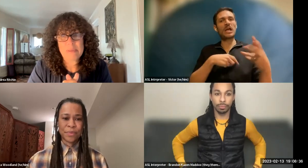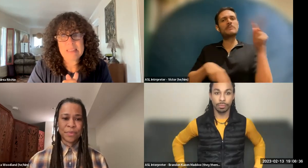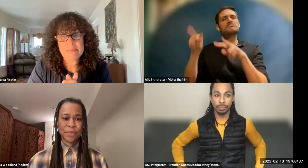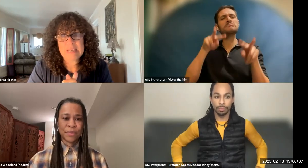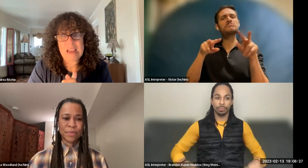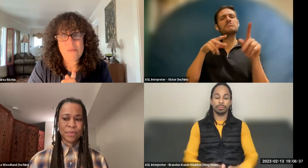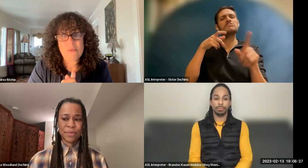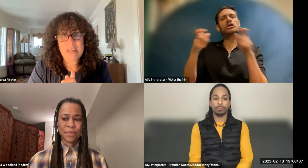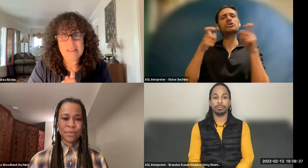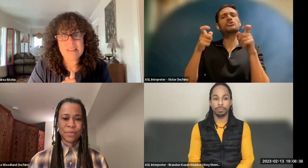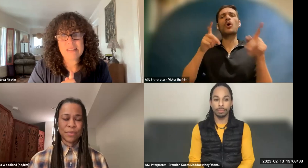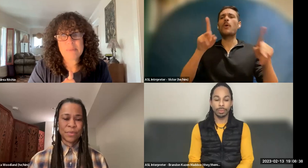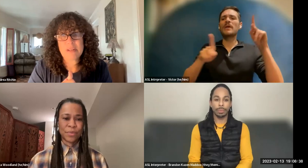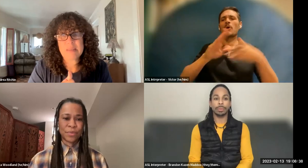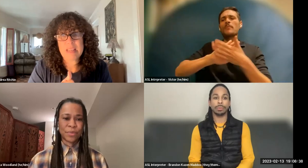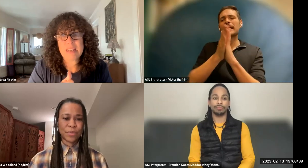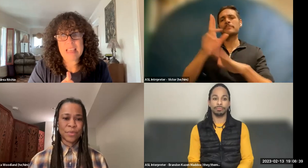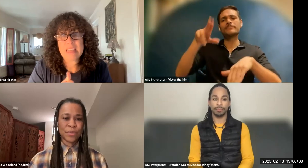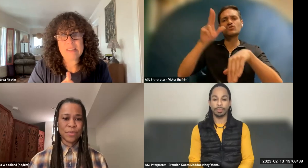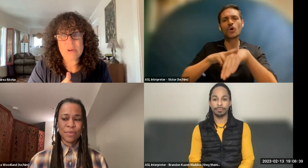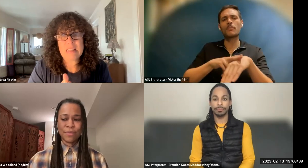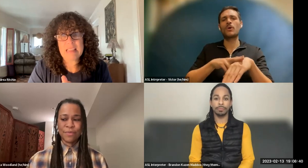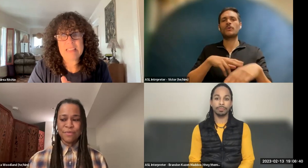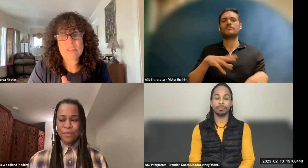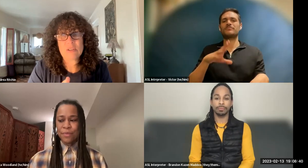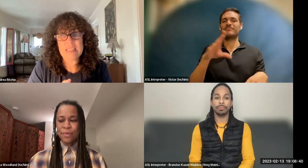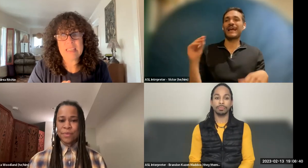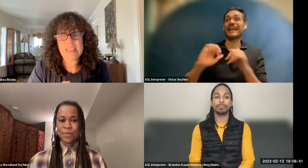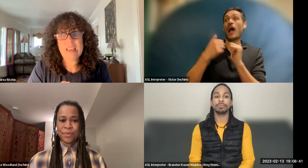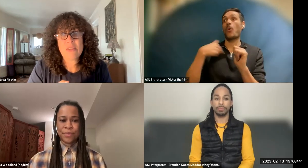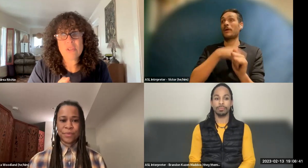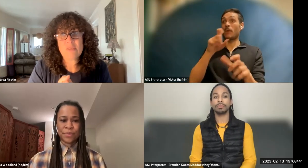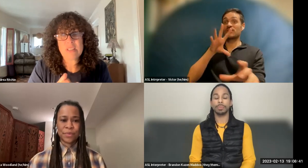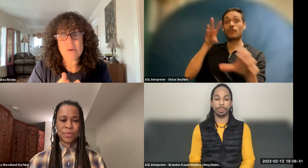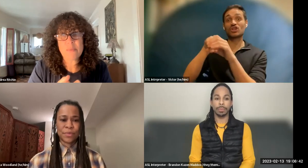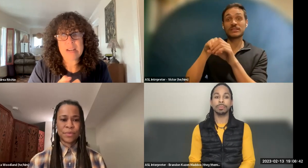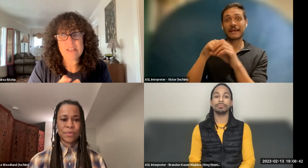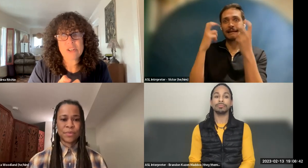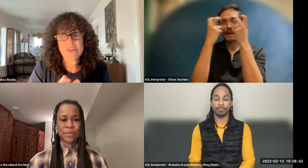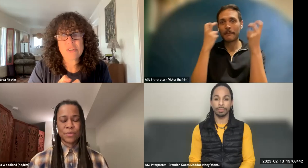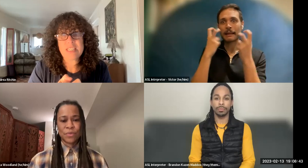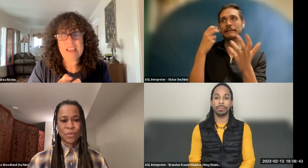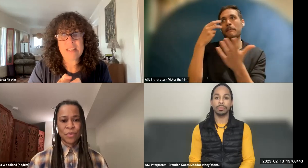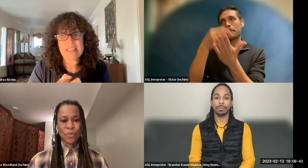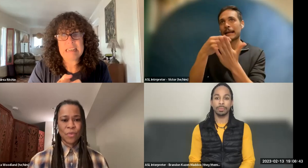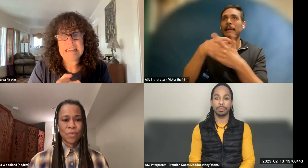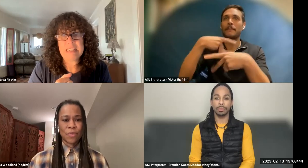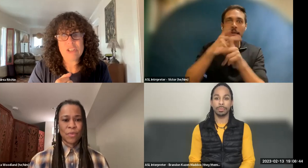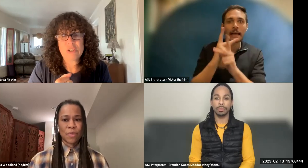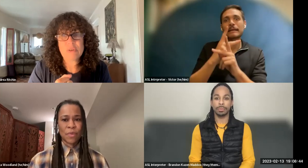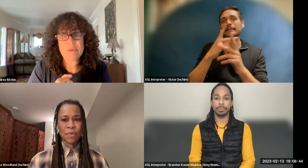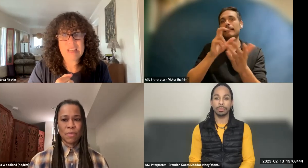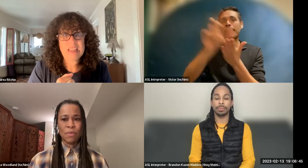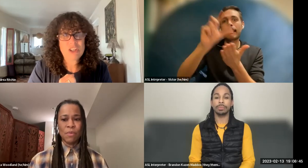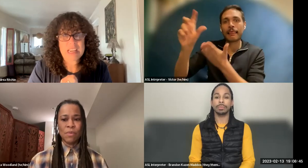internalized from capitalism, and how we need to participate in that as well. And certainly those of us who are practitioners definitely